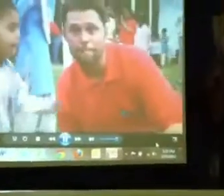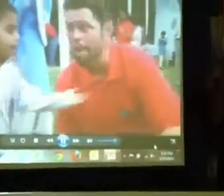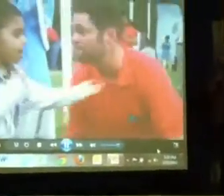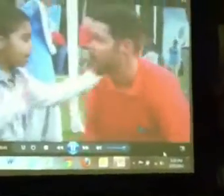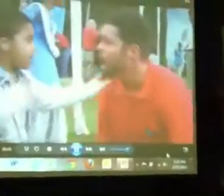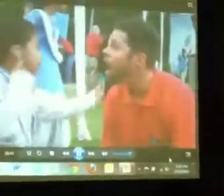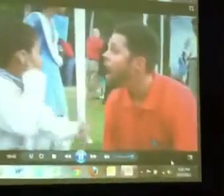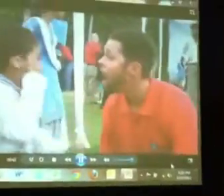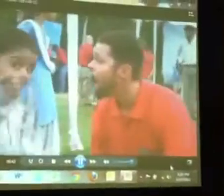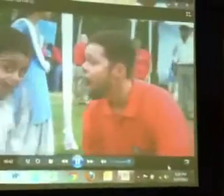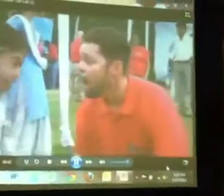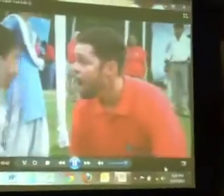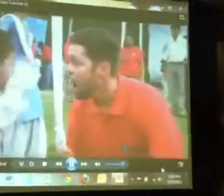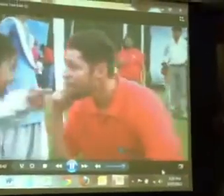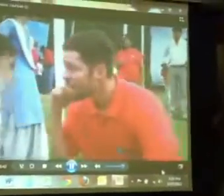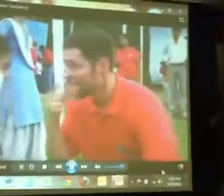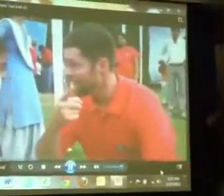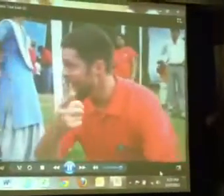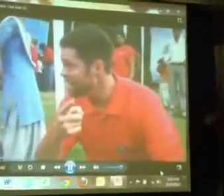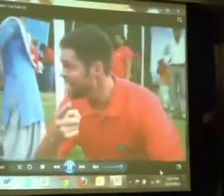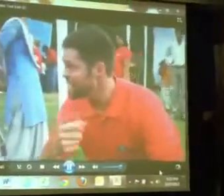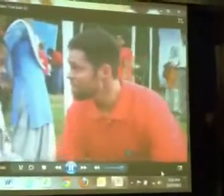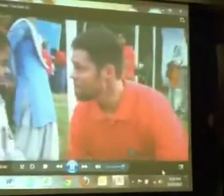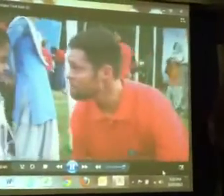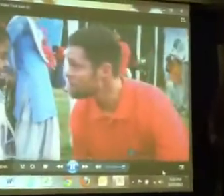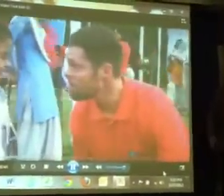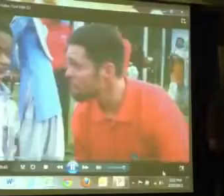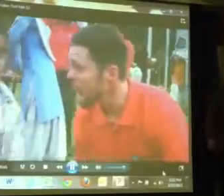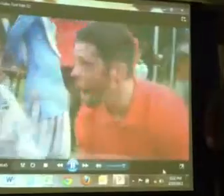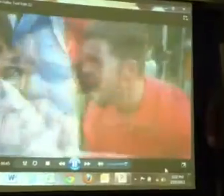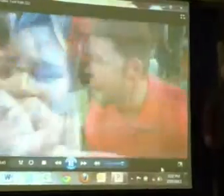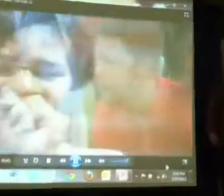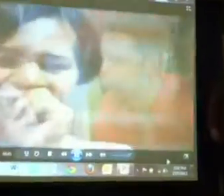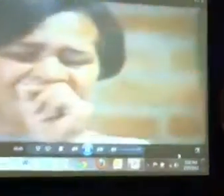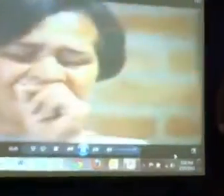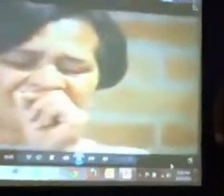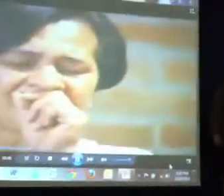to right the unrightable wrong,